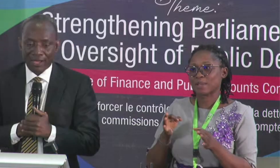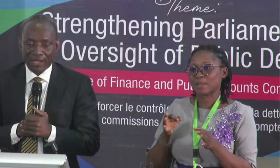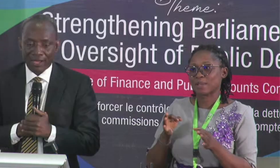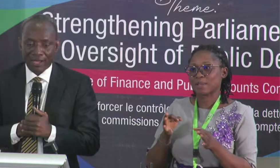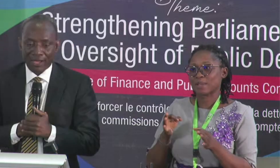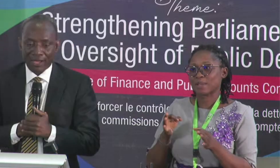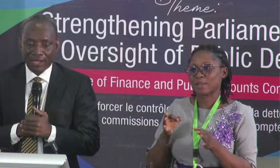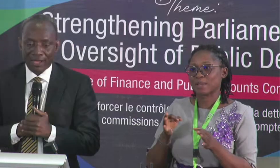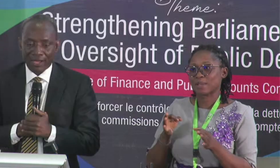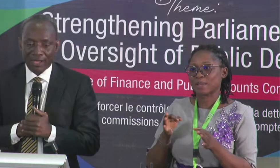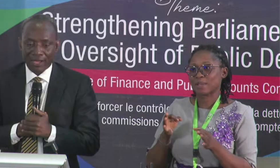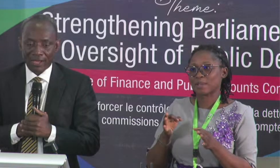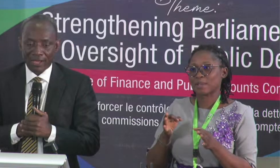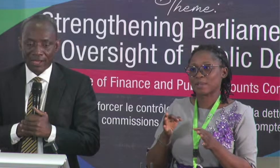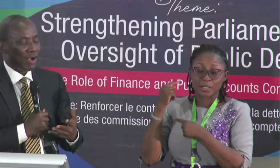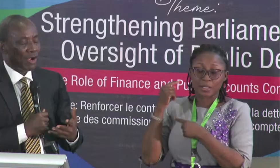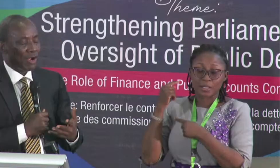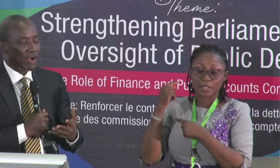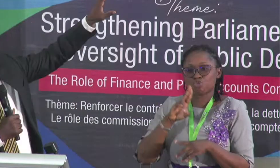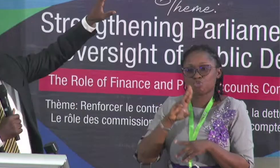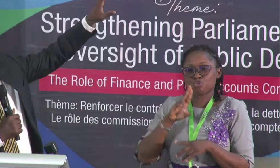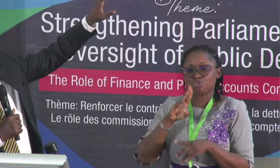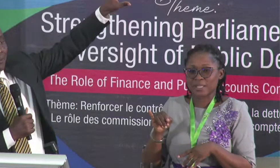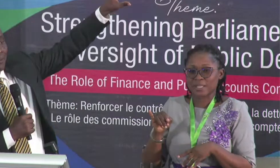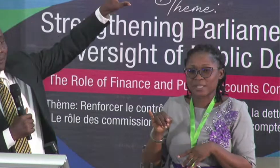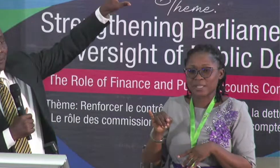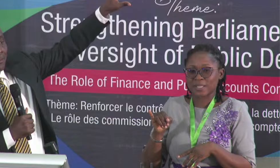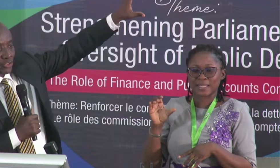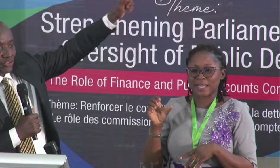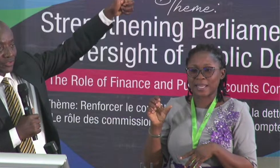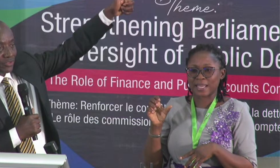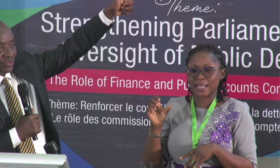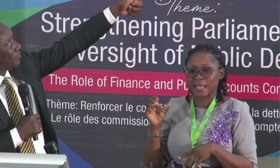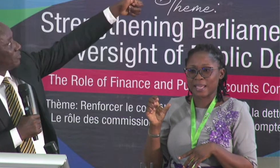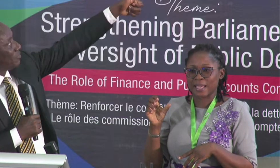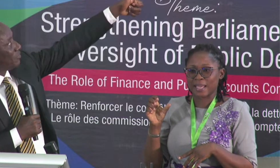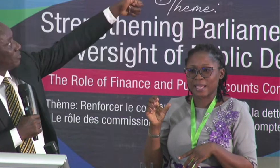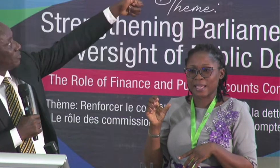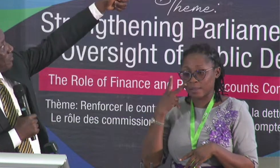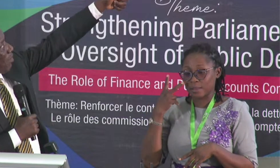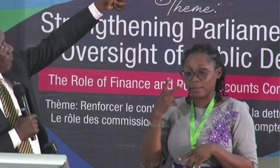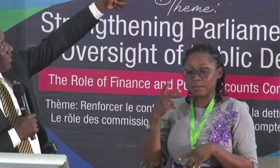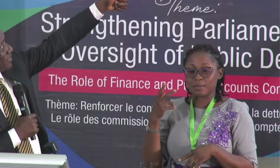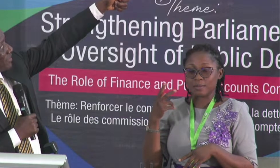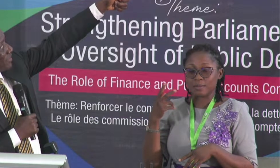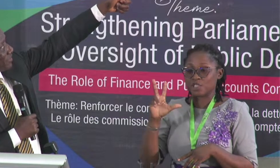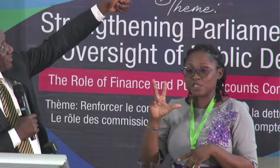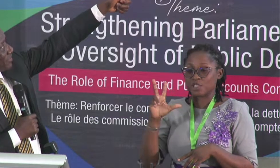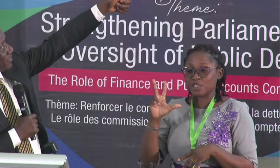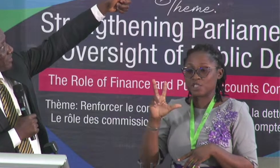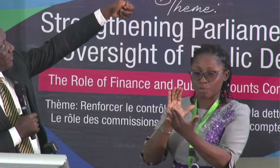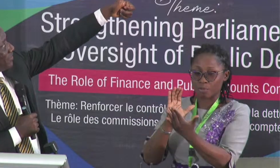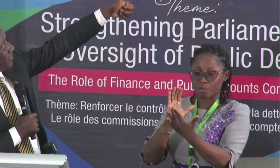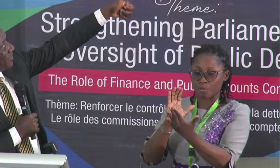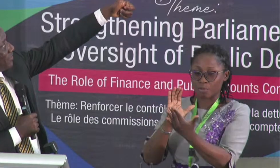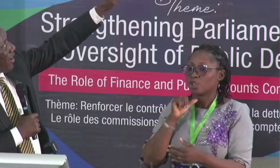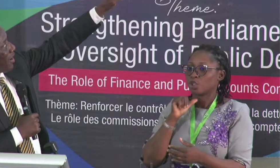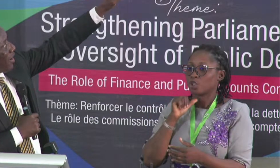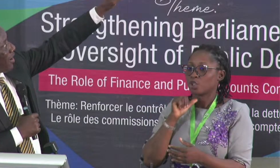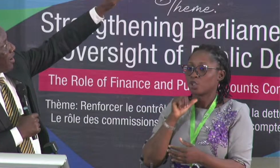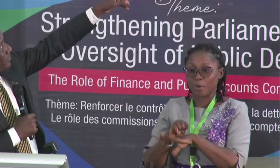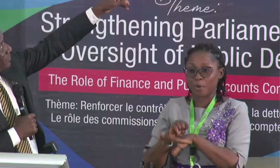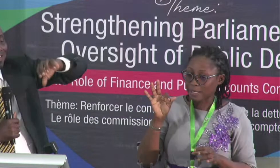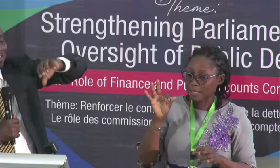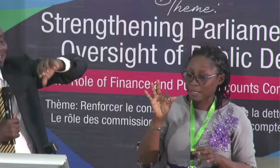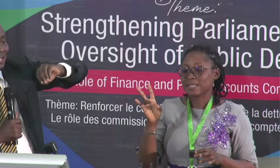about Nigeria, since we are hosting this event. 3 approach: unemployment, poverty. You see where we are in